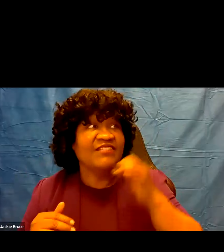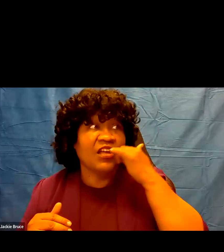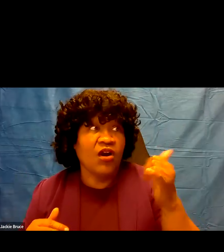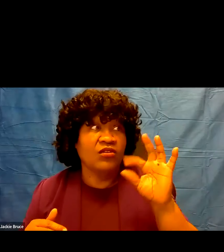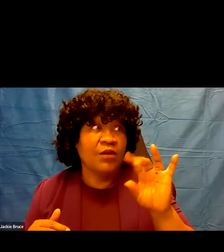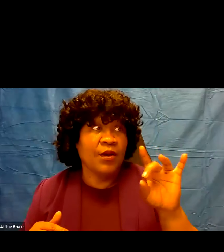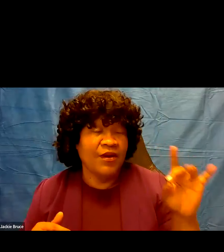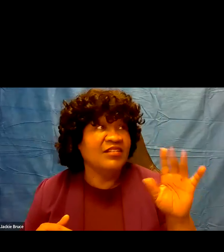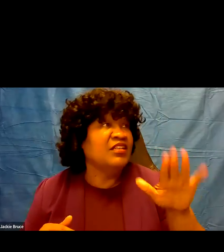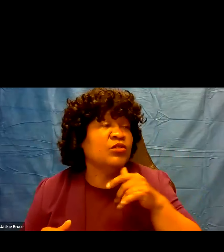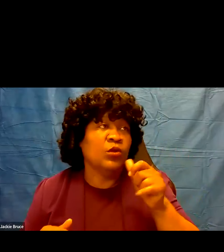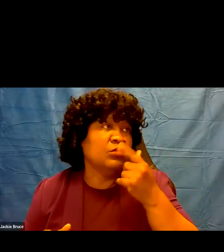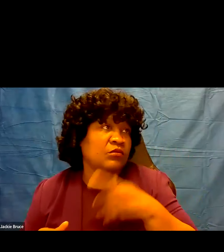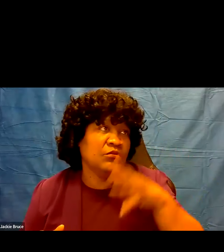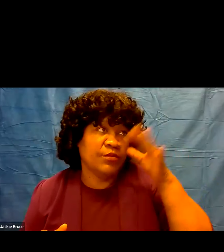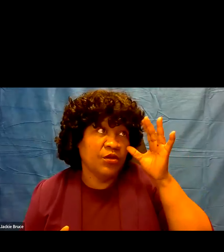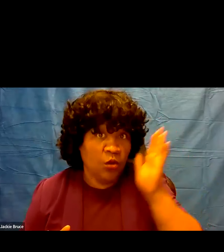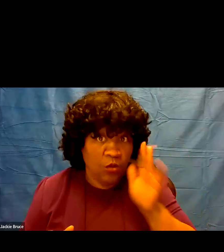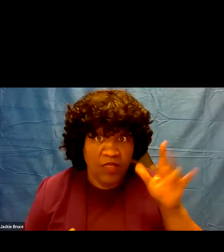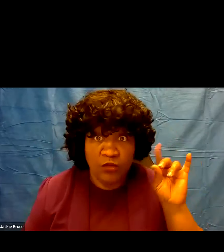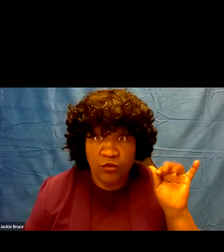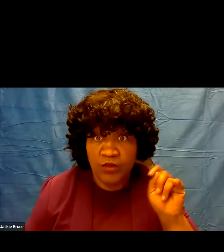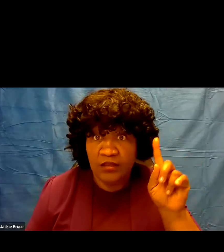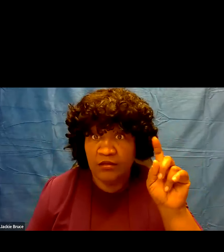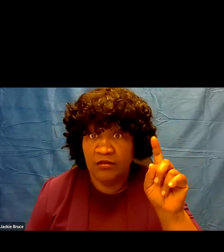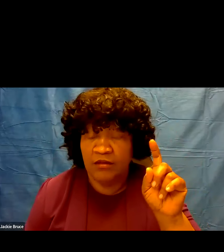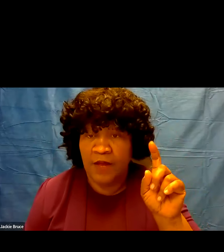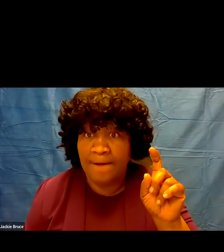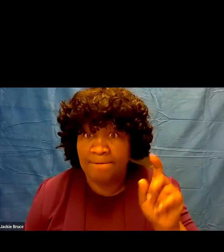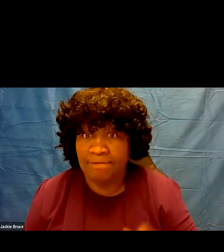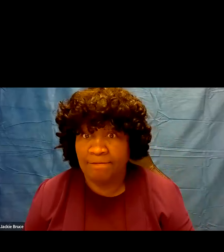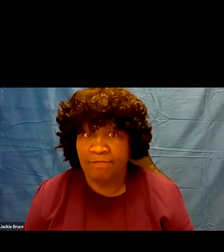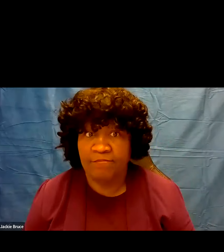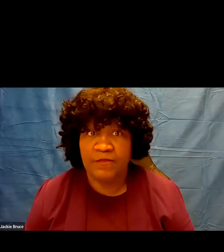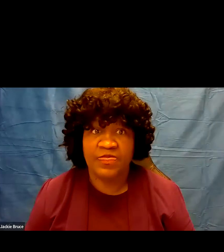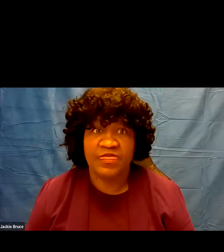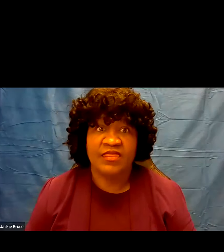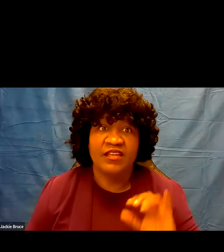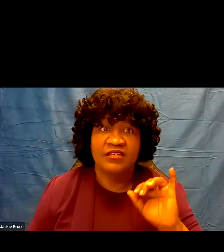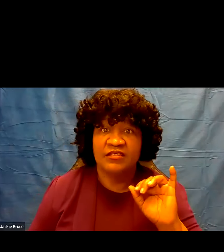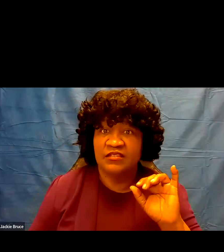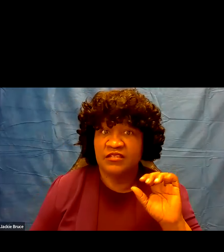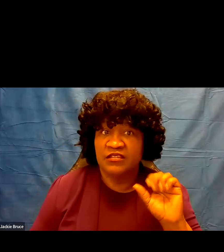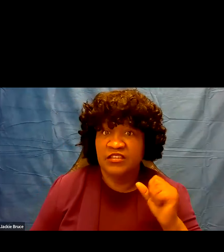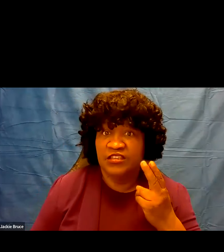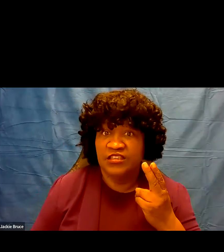ask their parents not be involved, that will be the case? Sherry, is that one you can field?